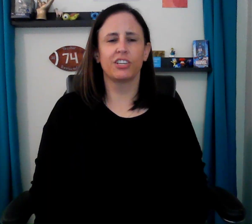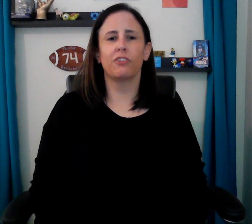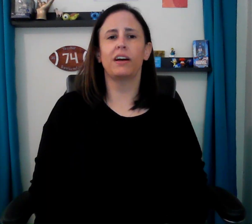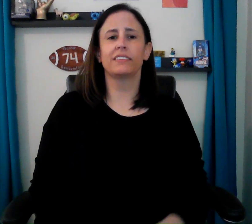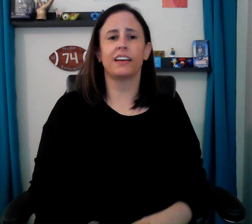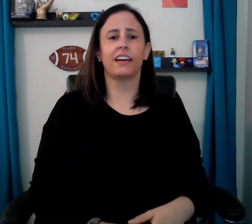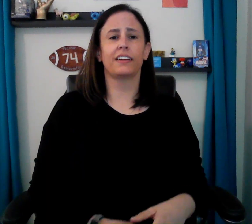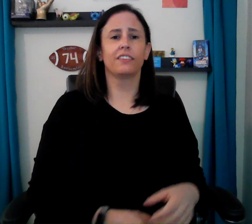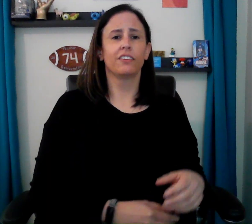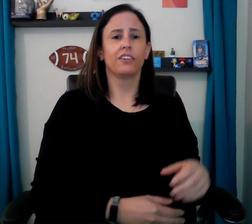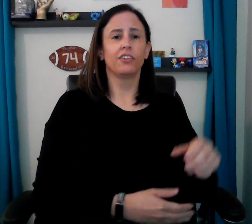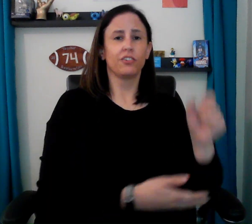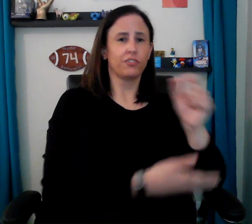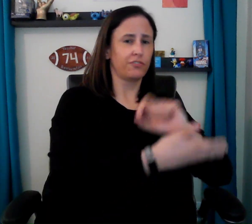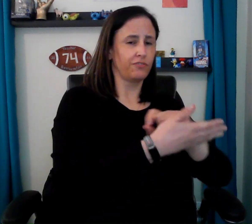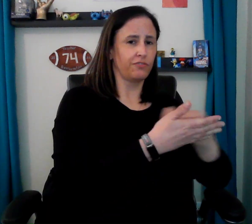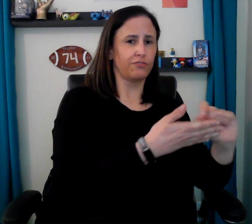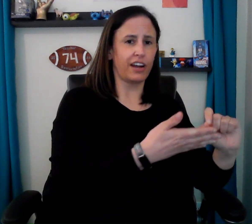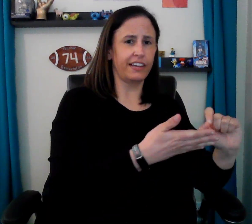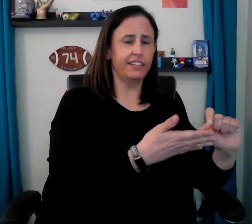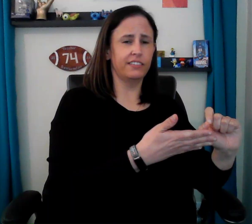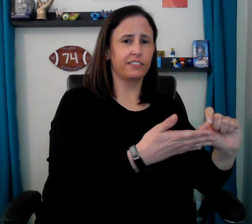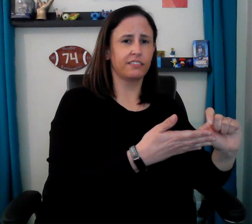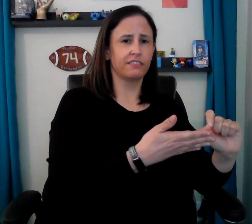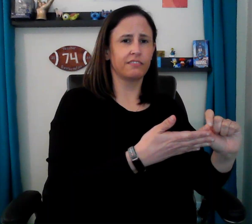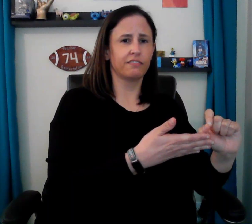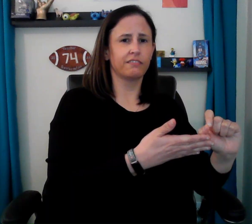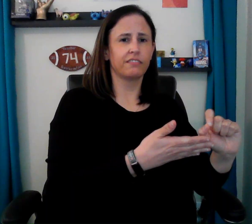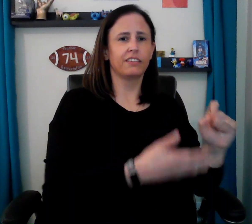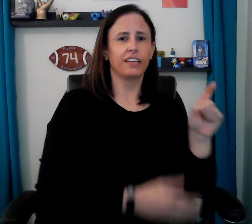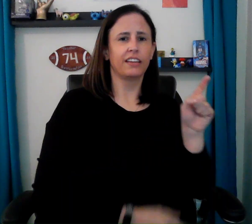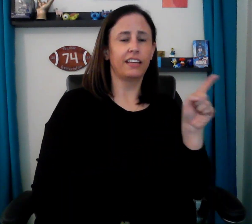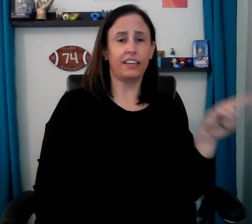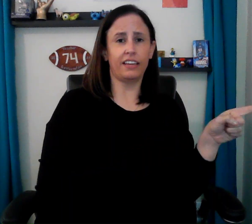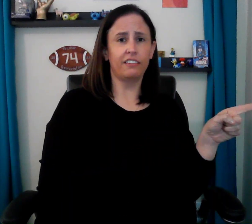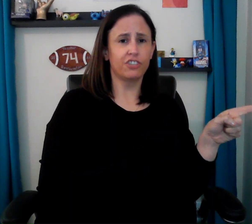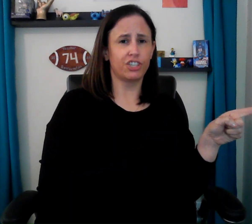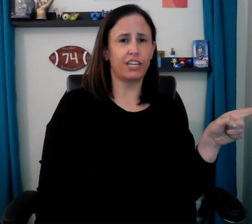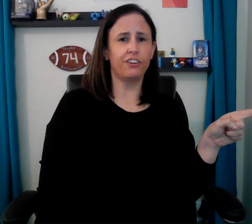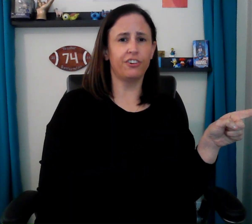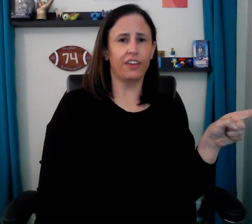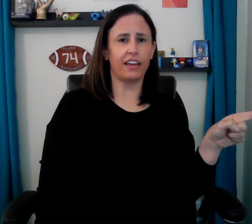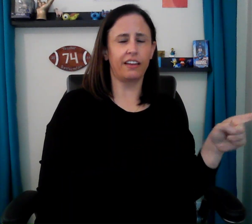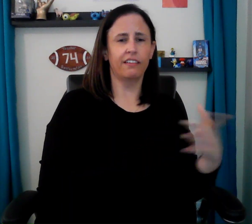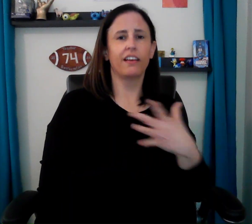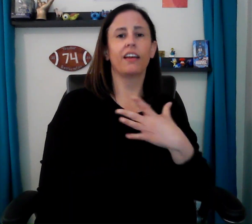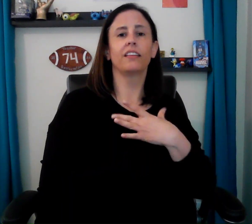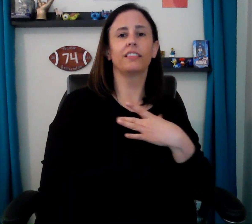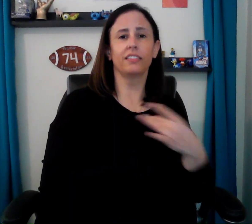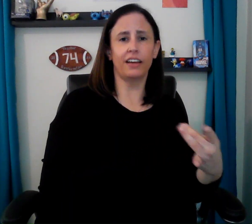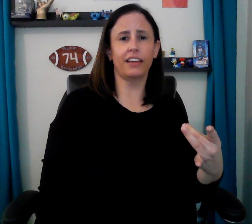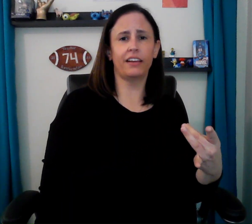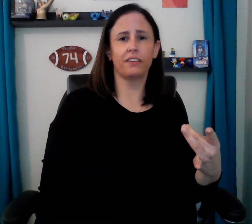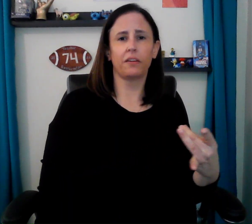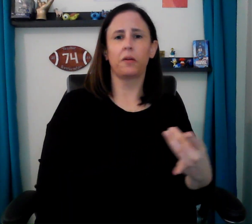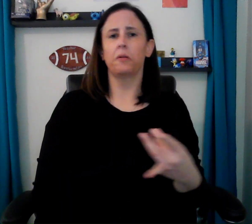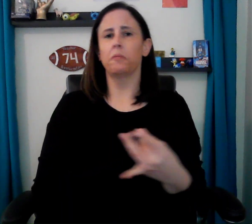So I signed write, he, she, or they like,